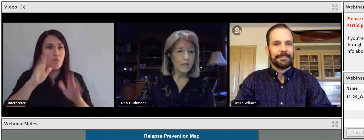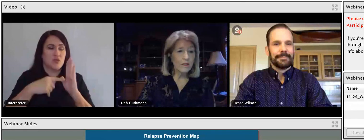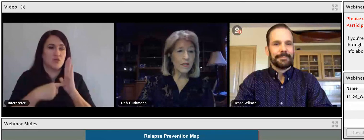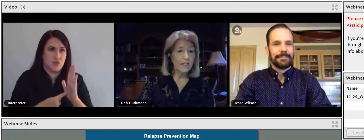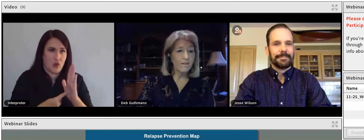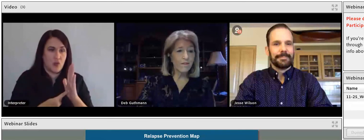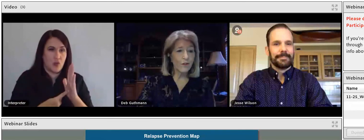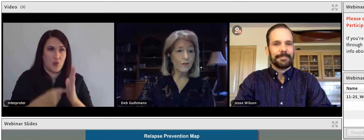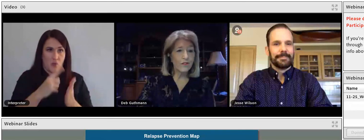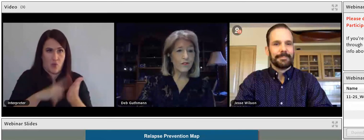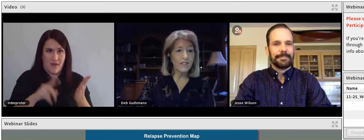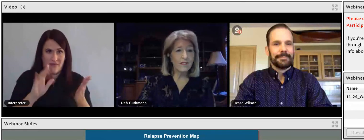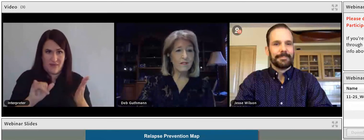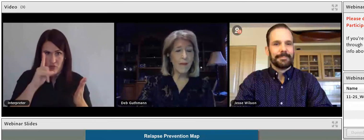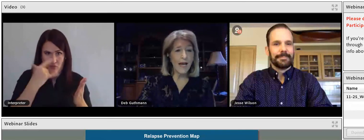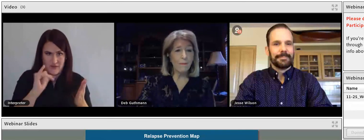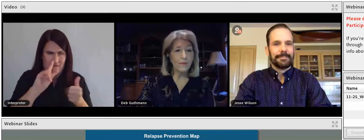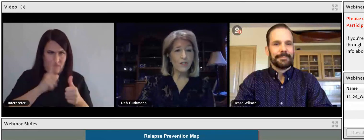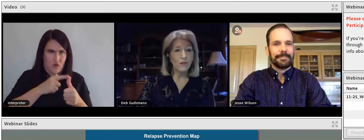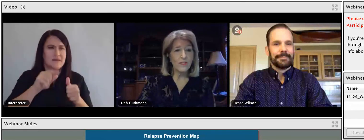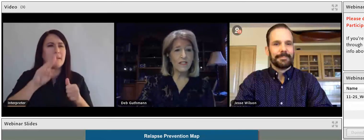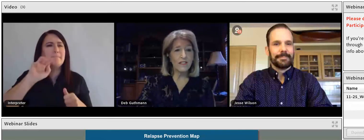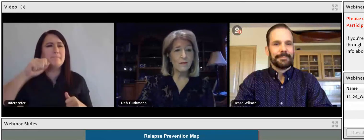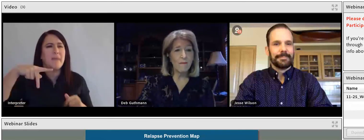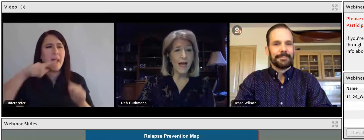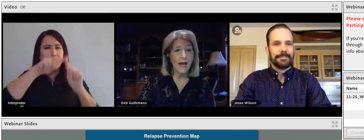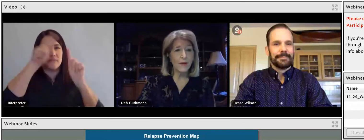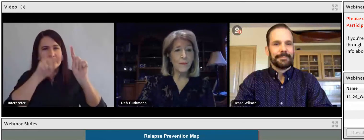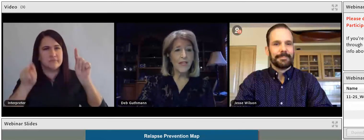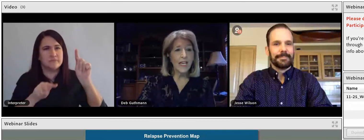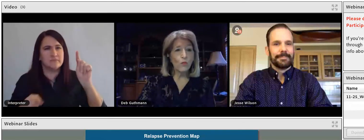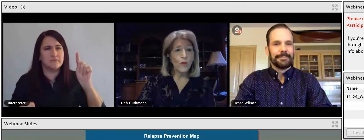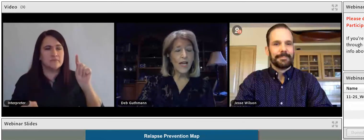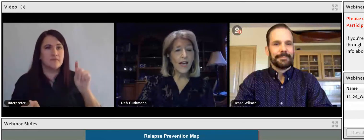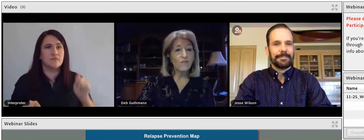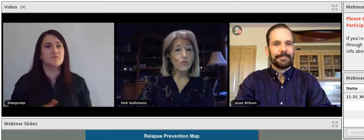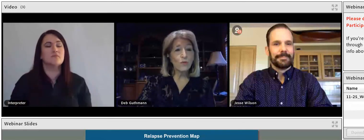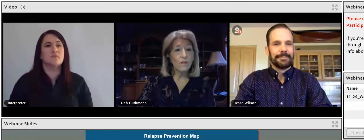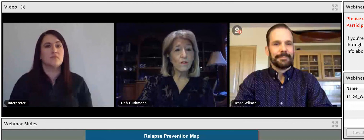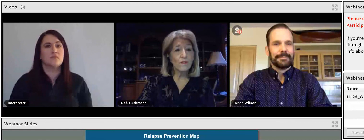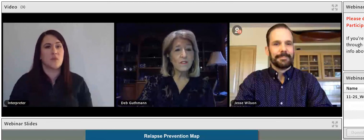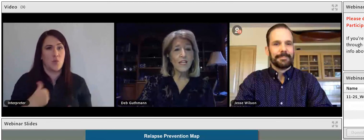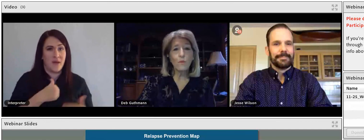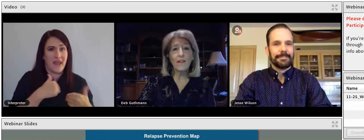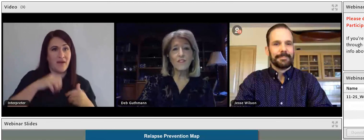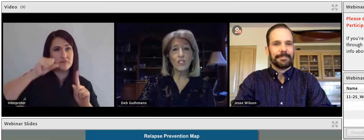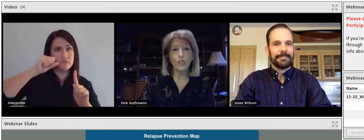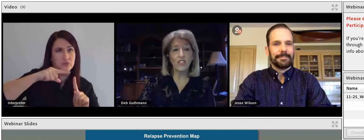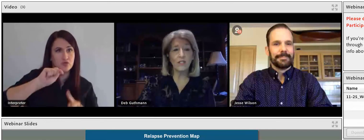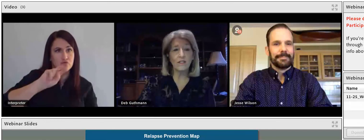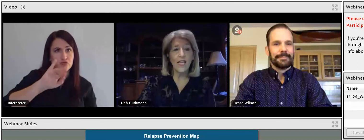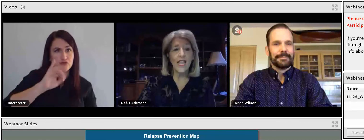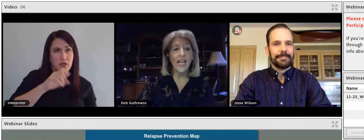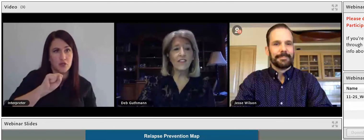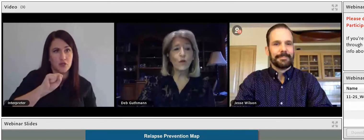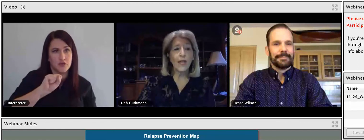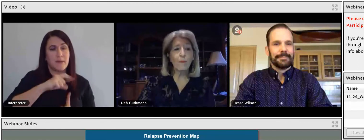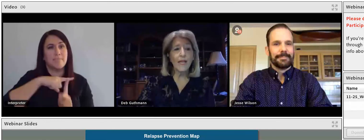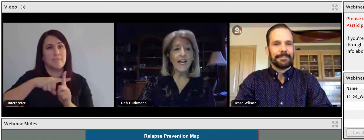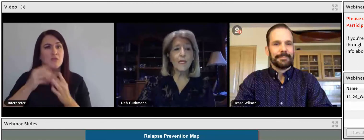show you what it looks like first, this map. So you see this map. And we have triggers and we have